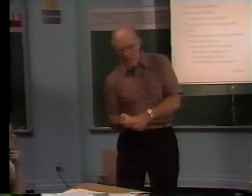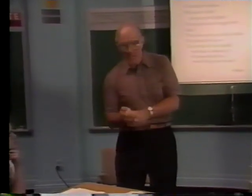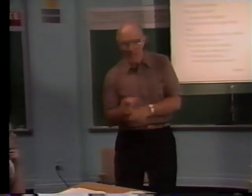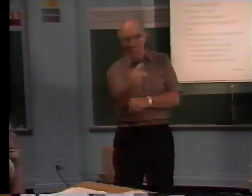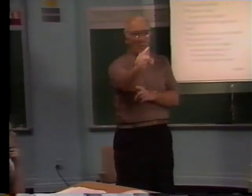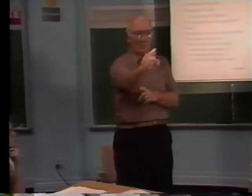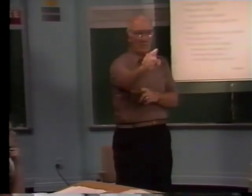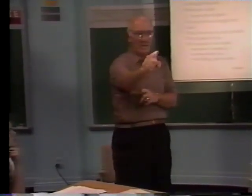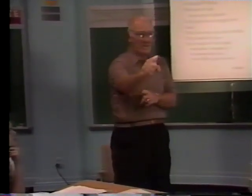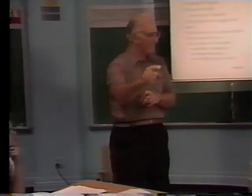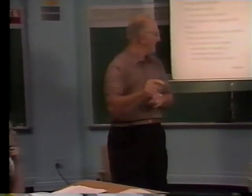Boom.